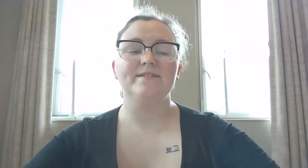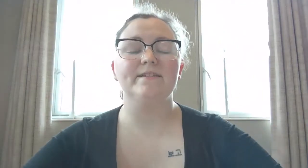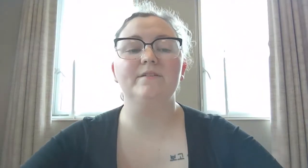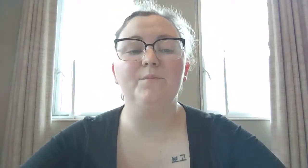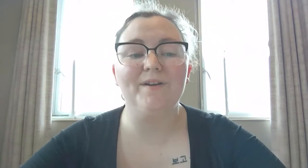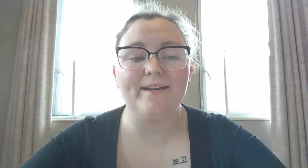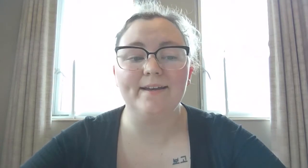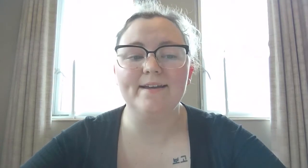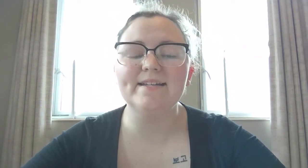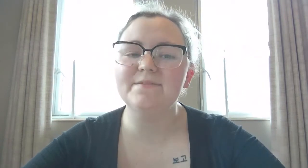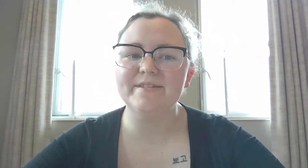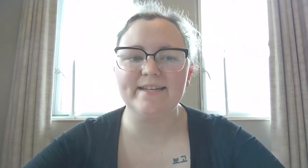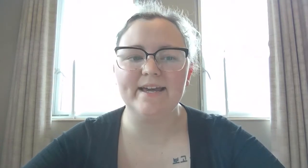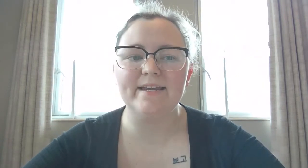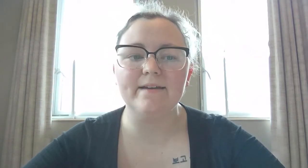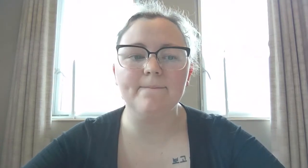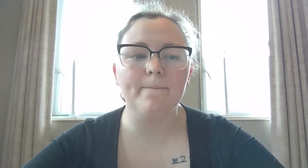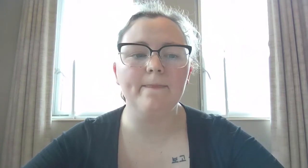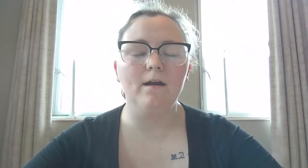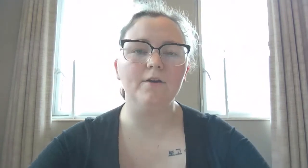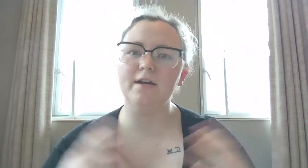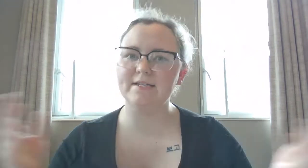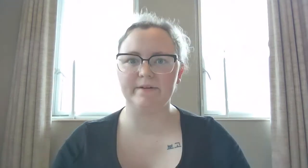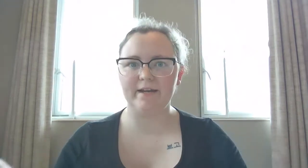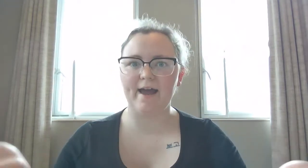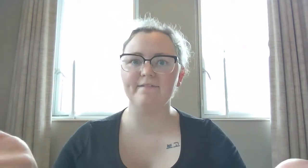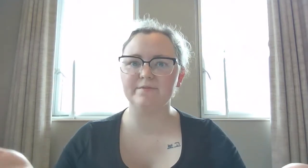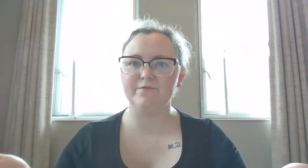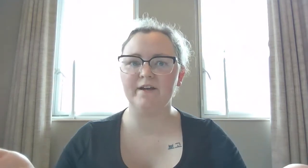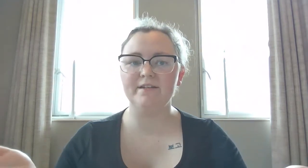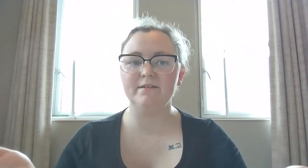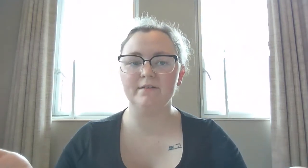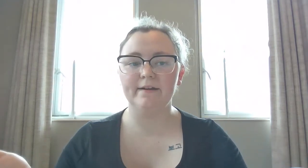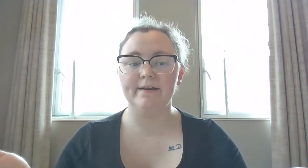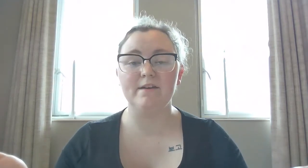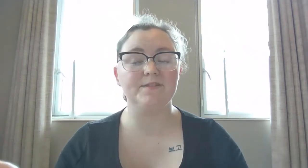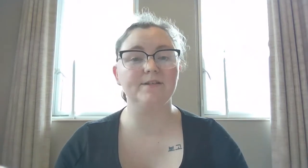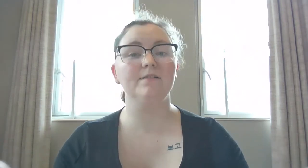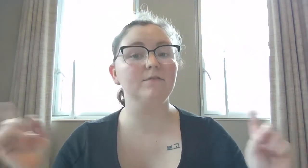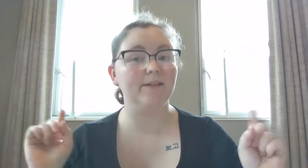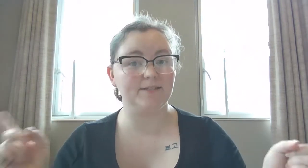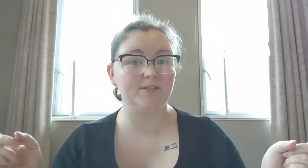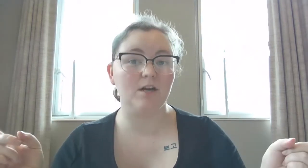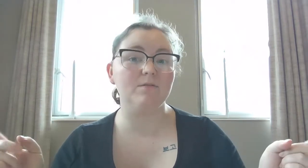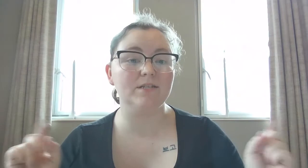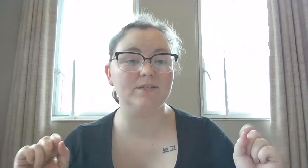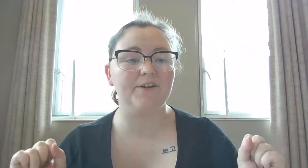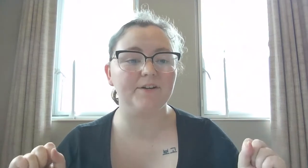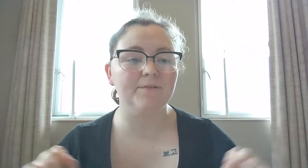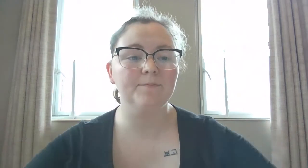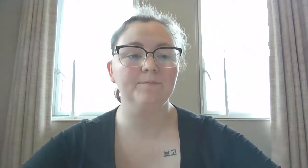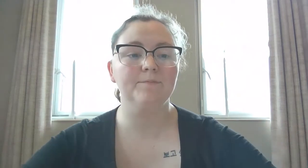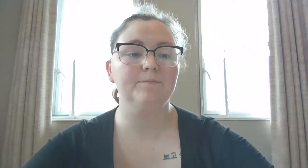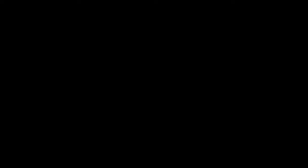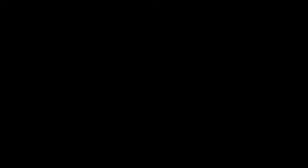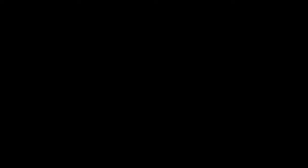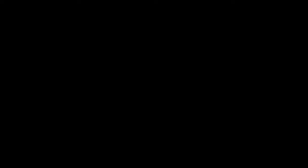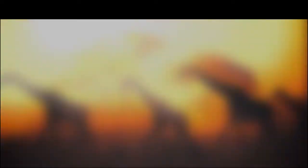friends, and good morning. It's Miss Katie. Are you guys ready to have some fun? If so, let's start with a song.